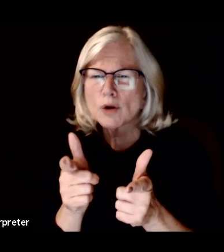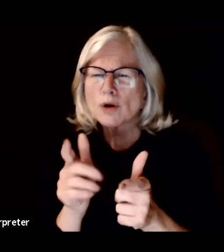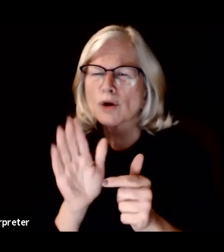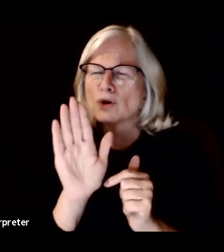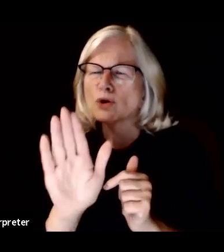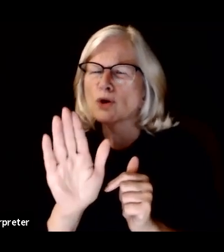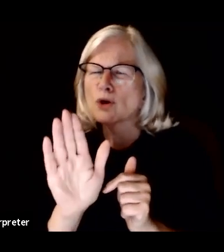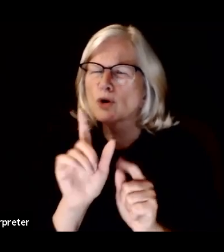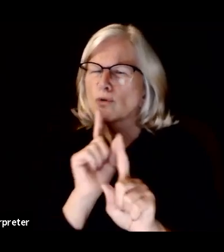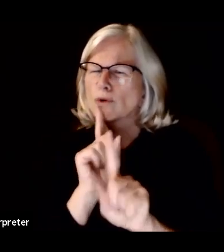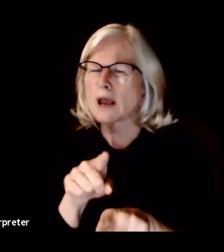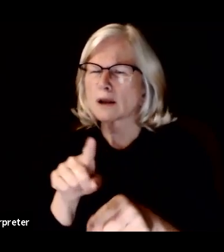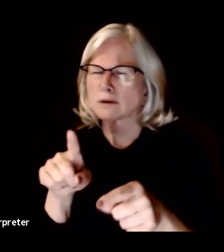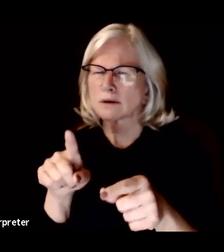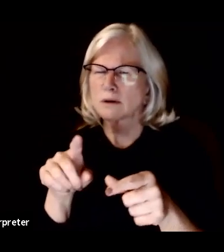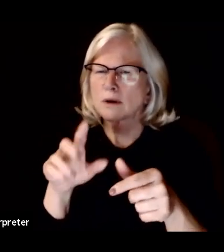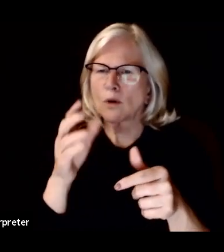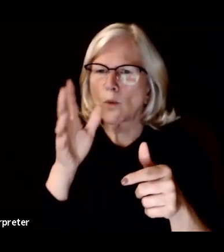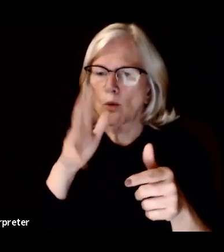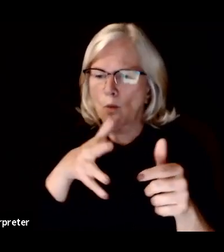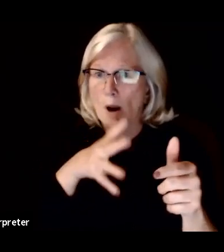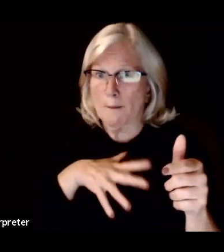information or reaction to this new data.